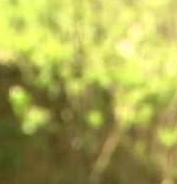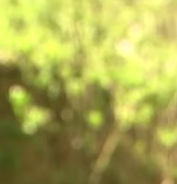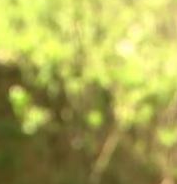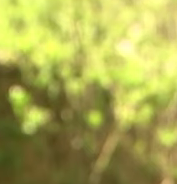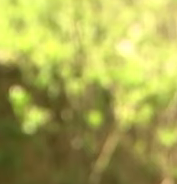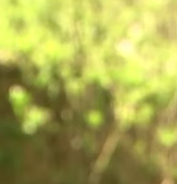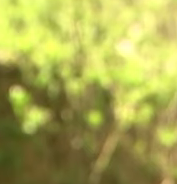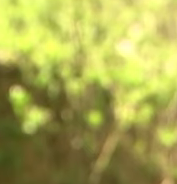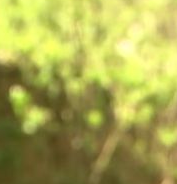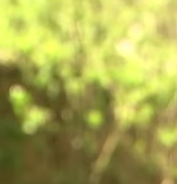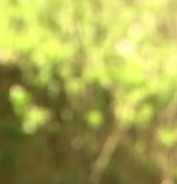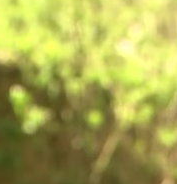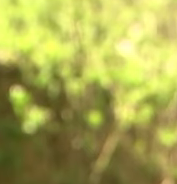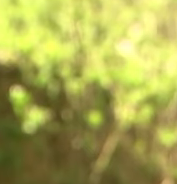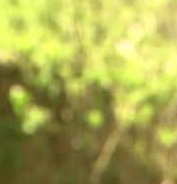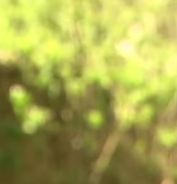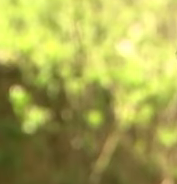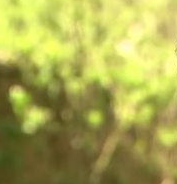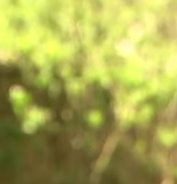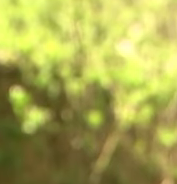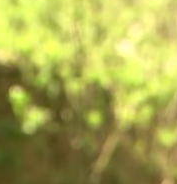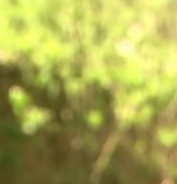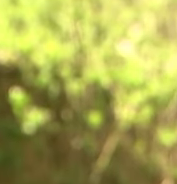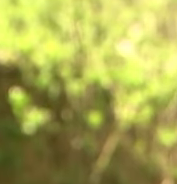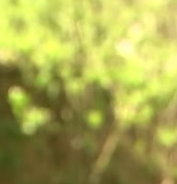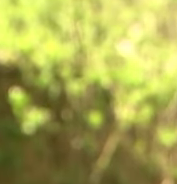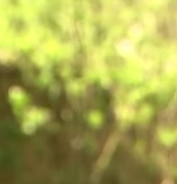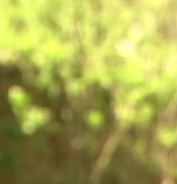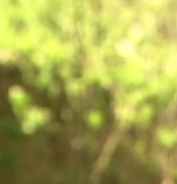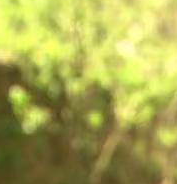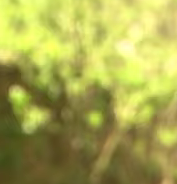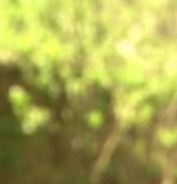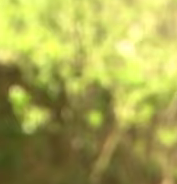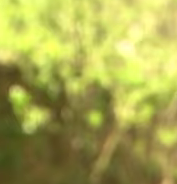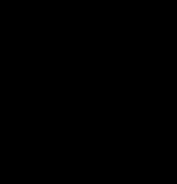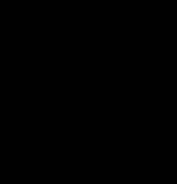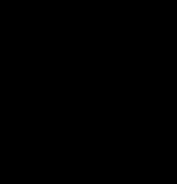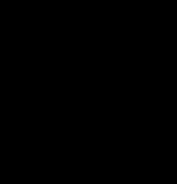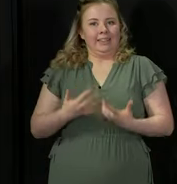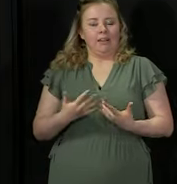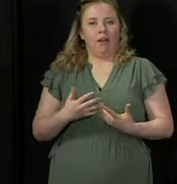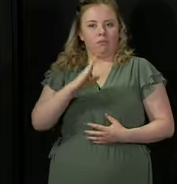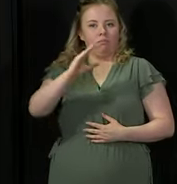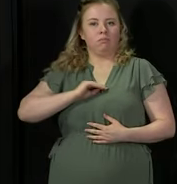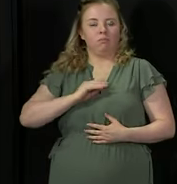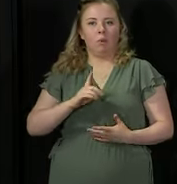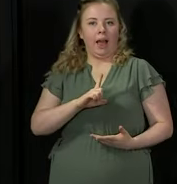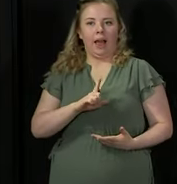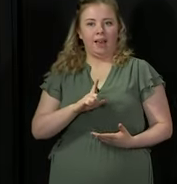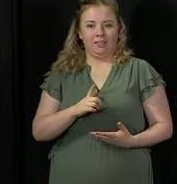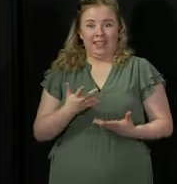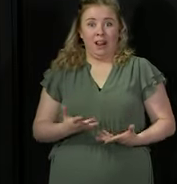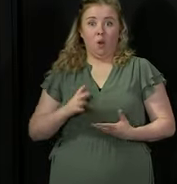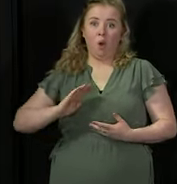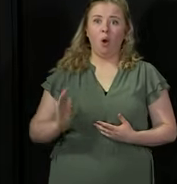very soon. So all our wishes are with him. He's doing a tremendous job, and obviously we all want him back in there. Right now, all of us are